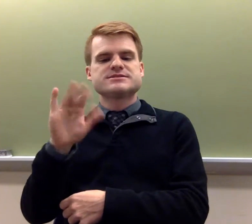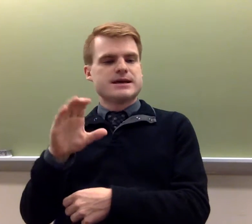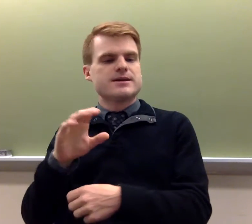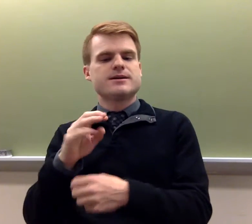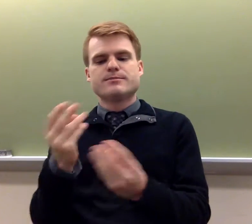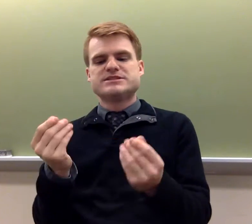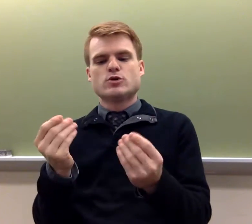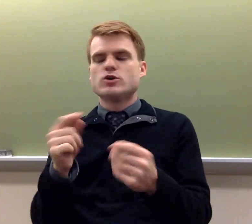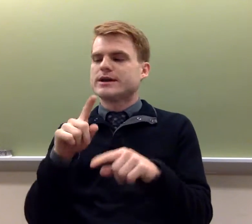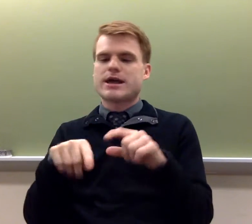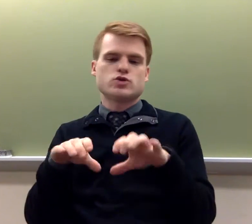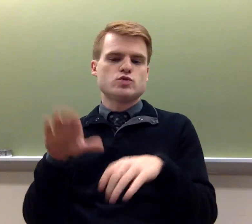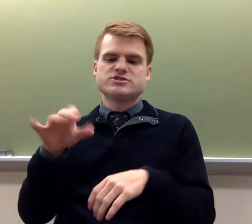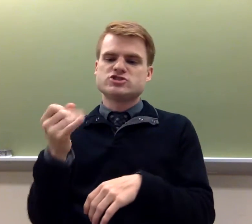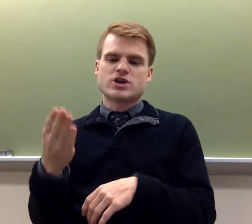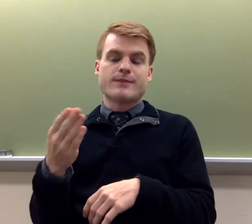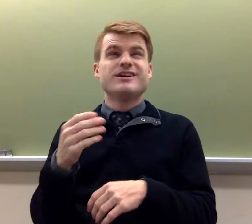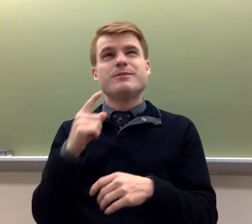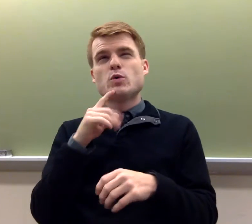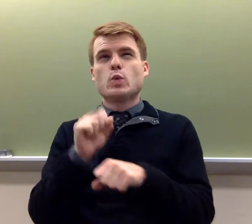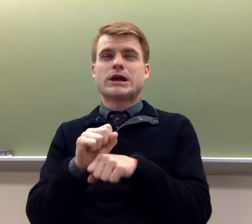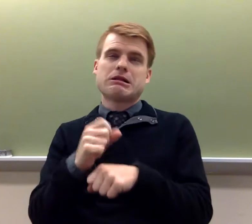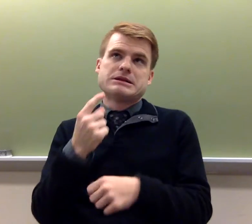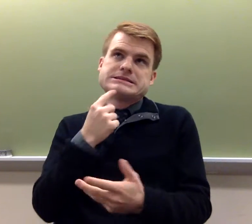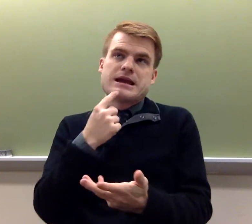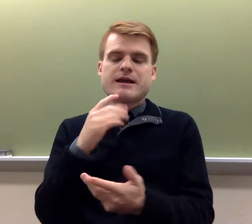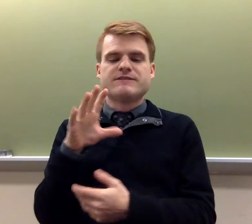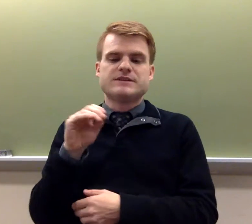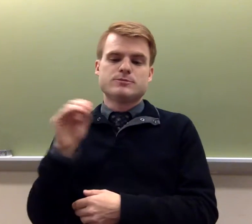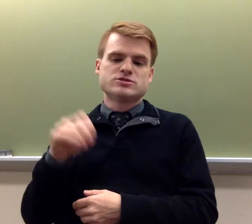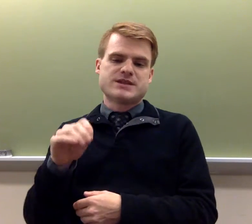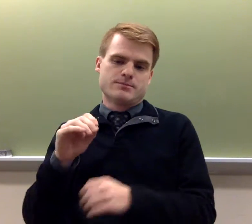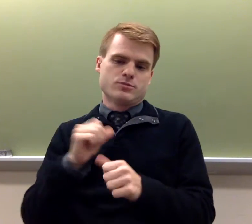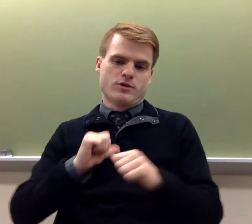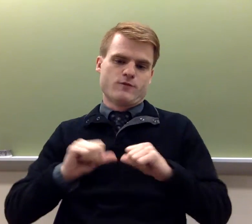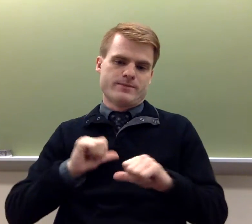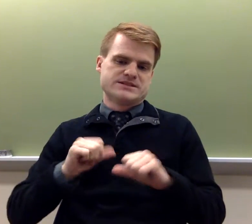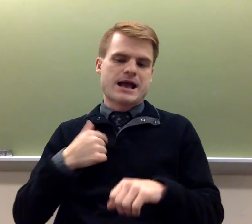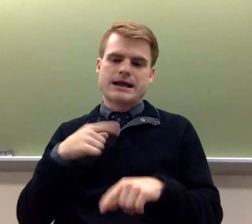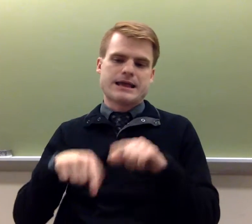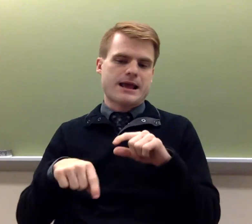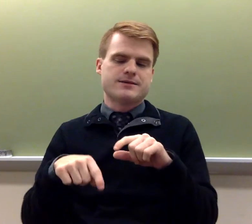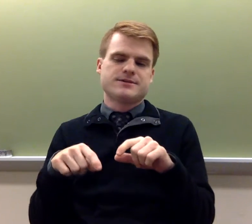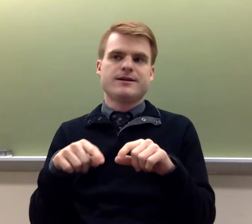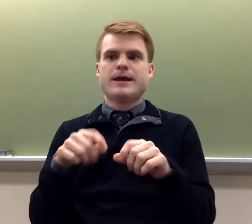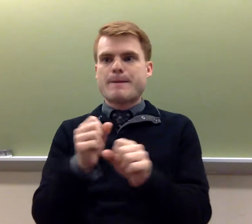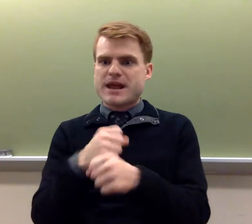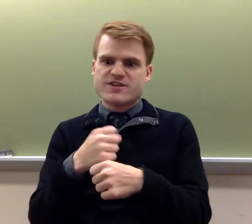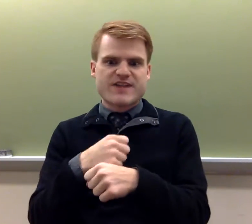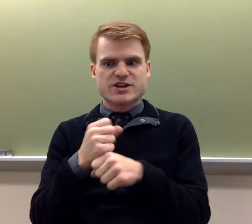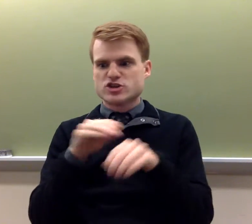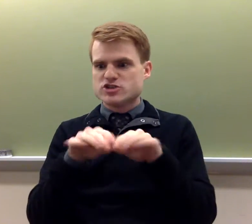job. So it'll be working, let's say, at 50% performance. So I can't manufacture and distribute everything that I need. I only can send 50% of